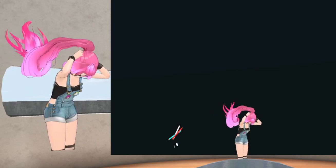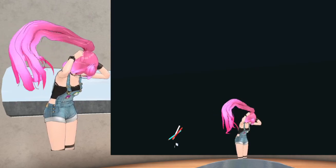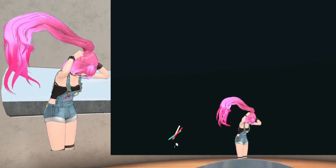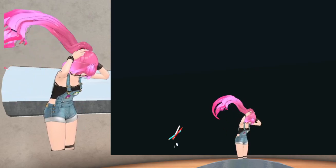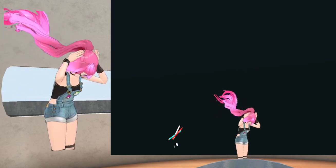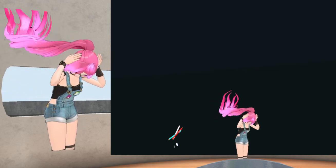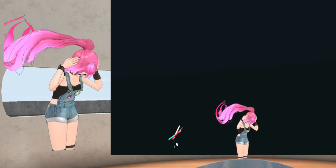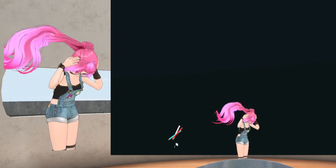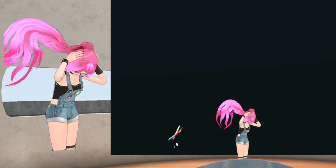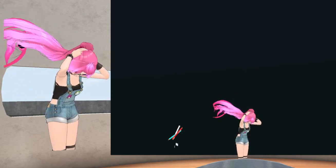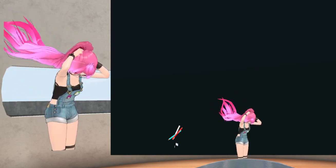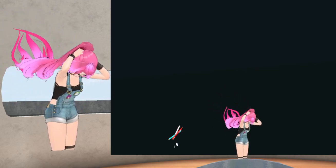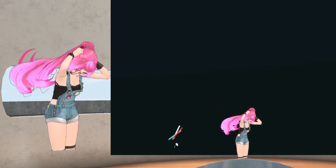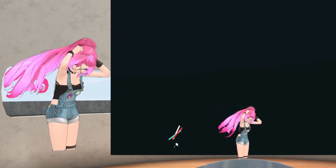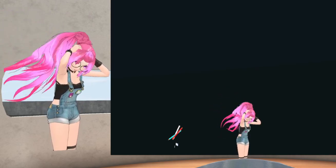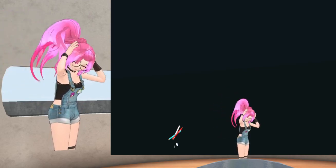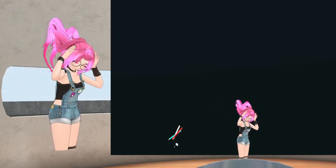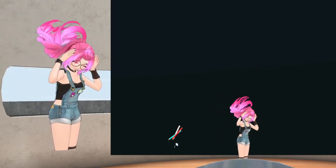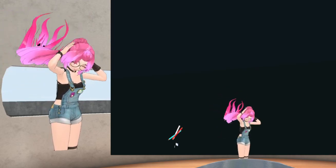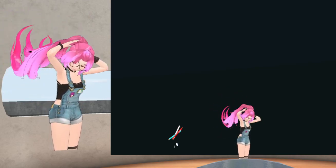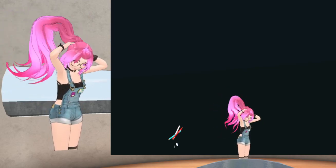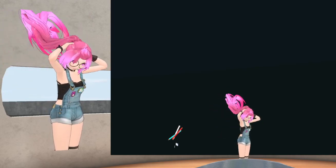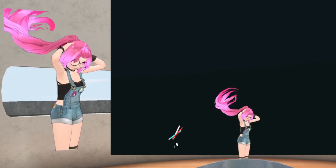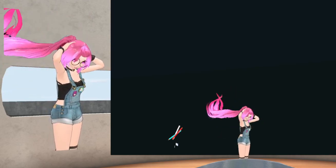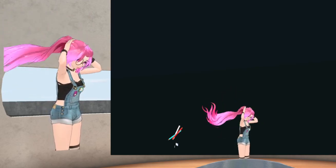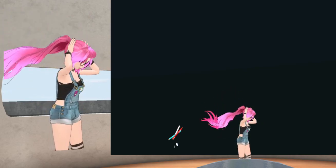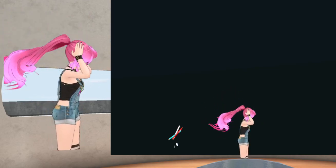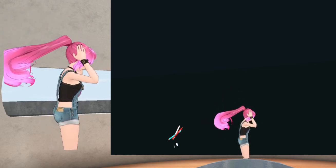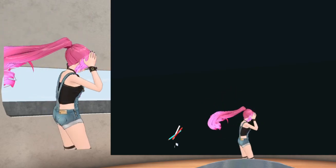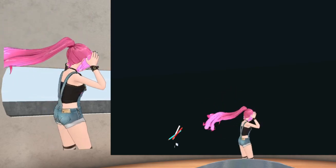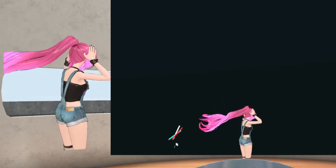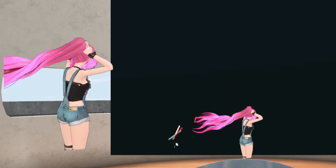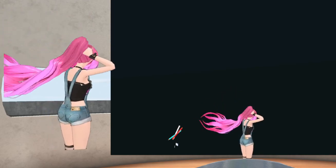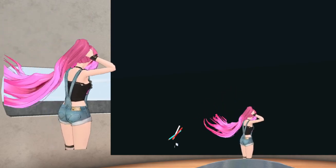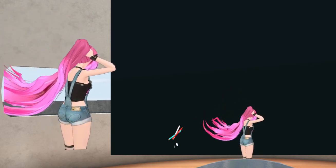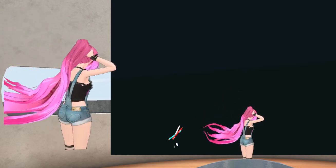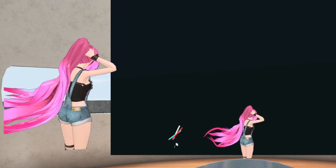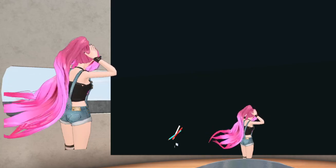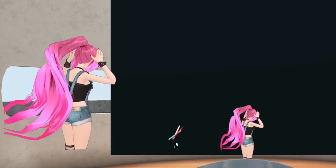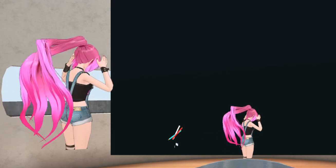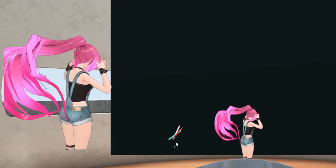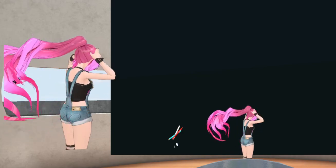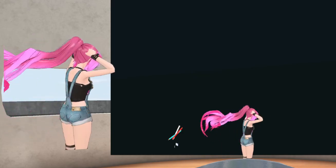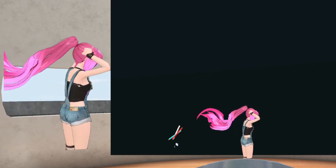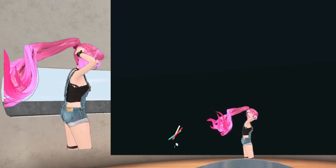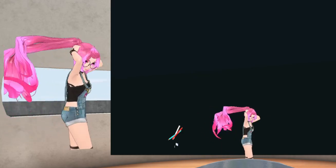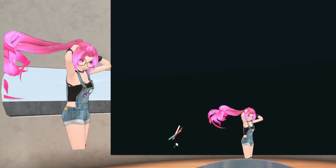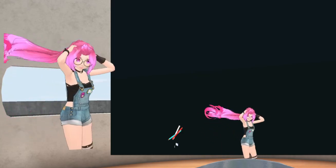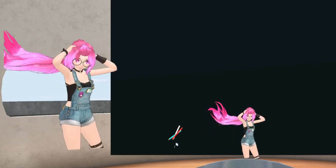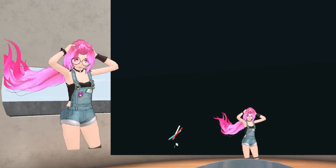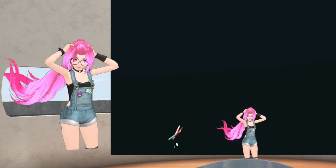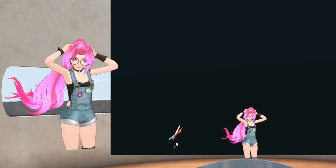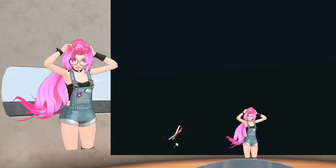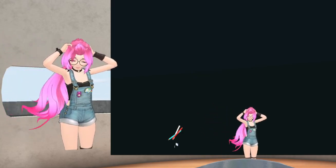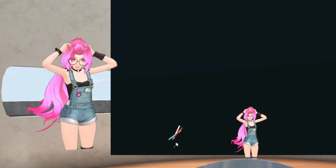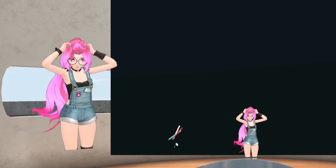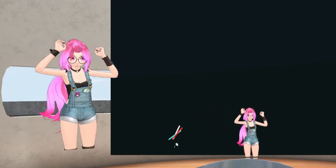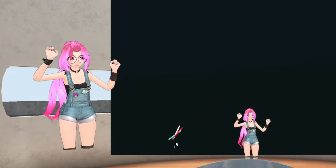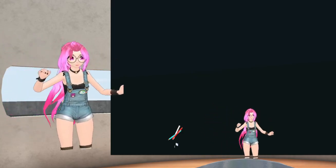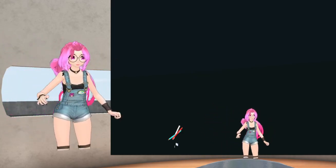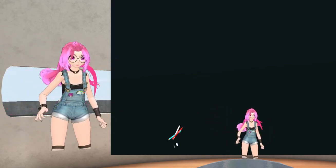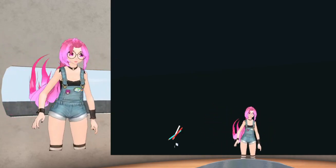like show it being brought up, like the motion of pulling up your hair. Yeah, good